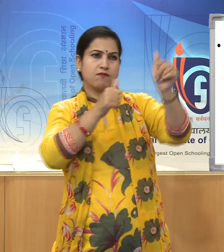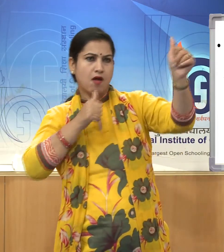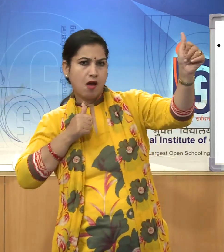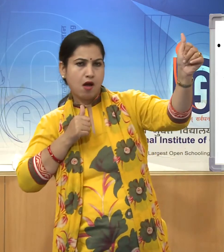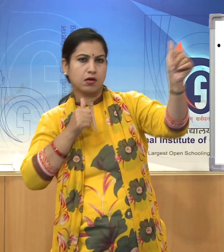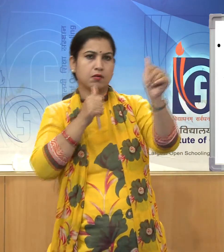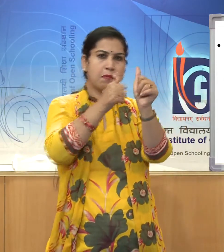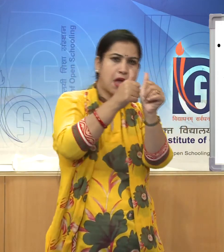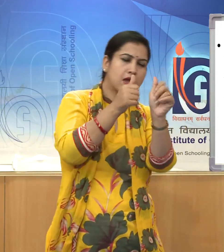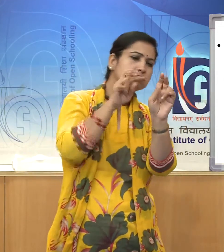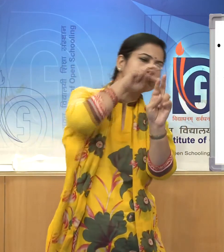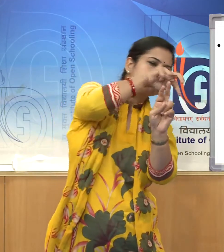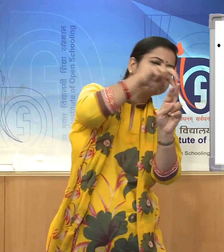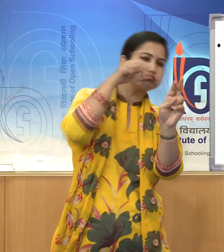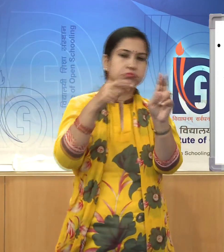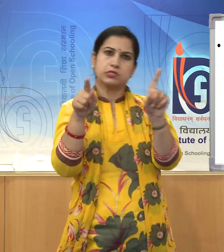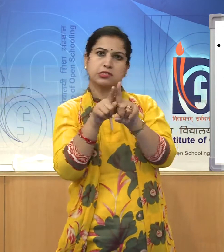front and back at the same time.